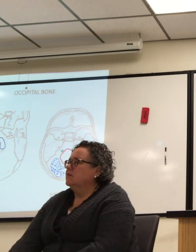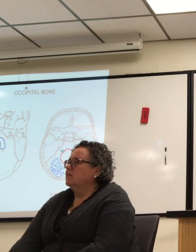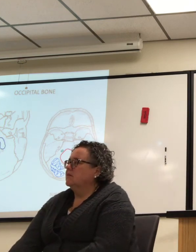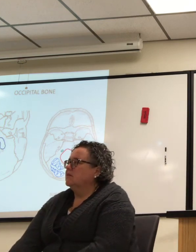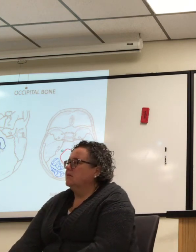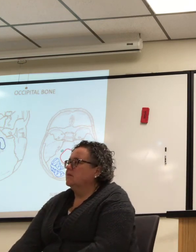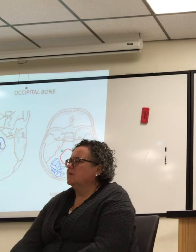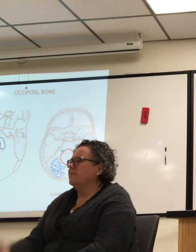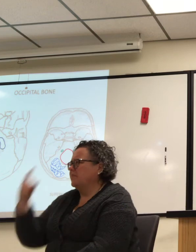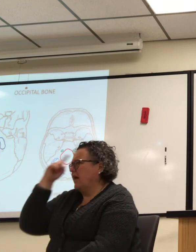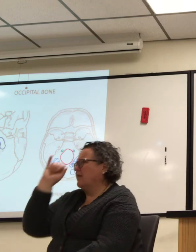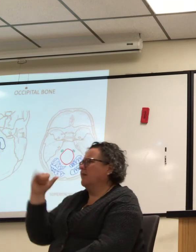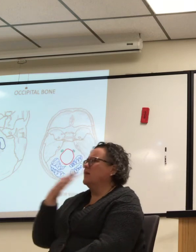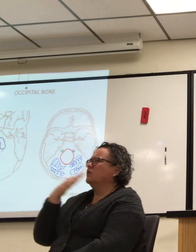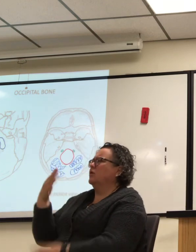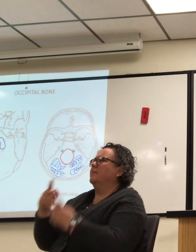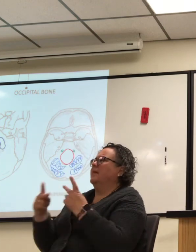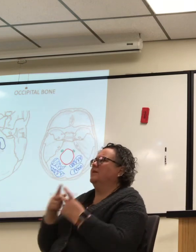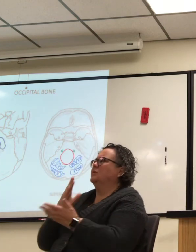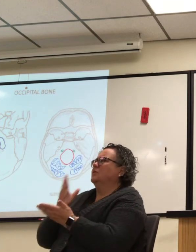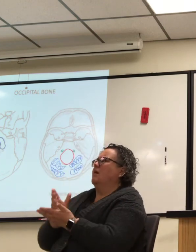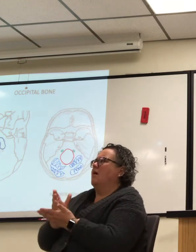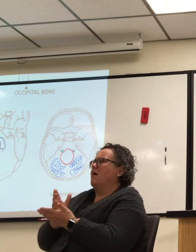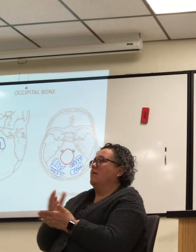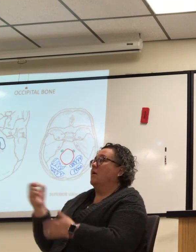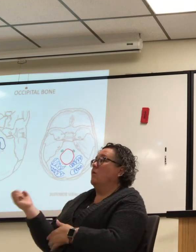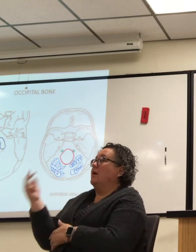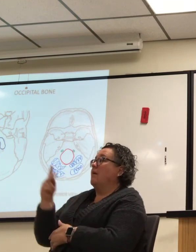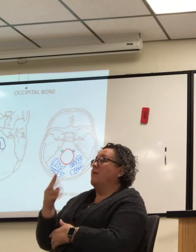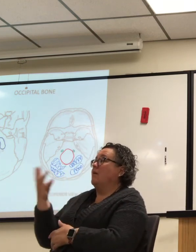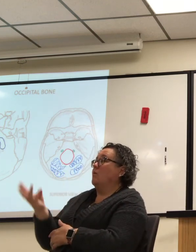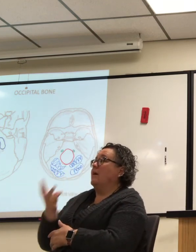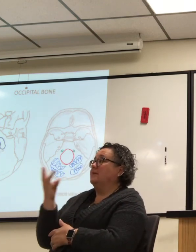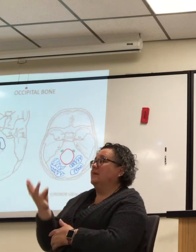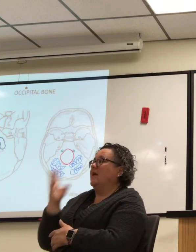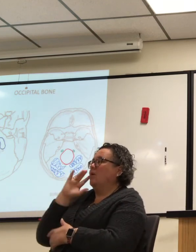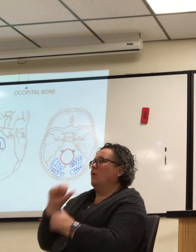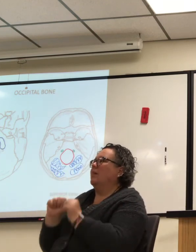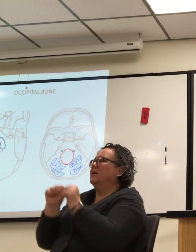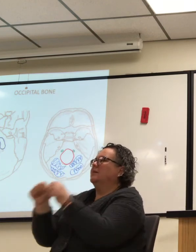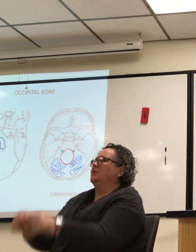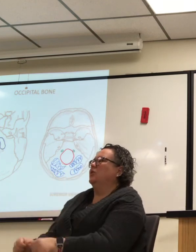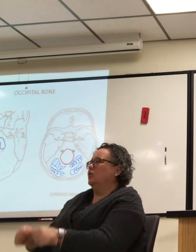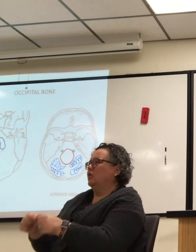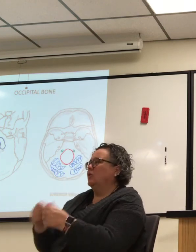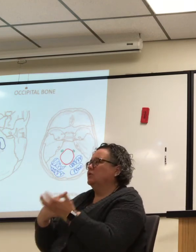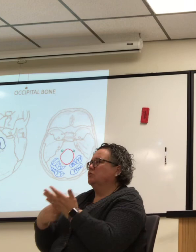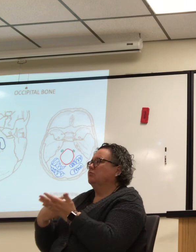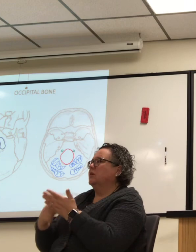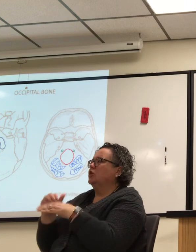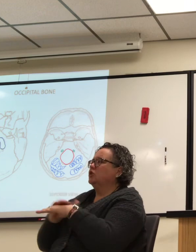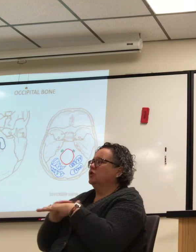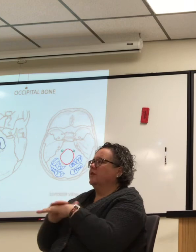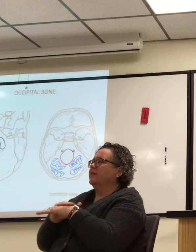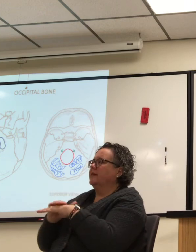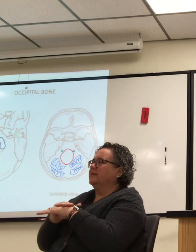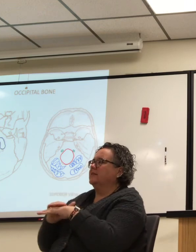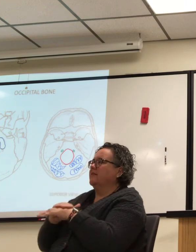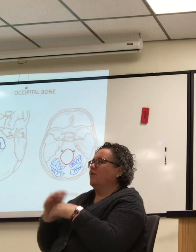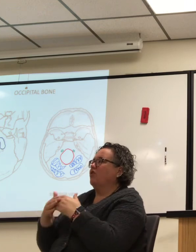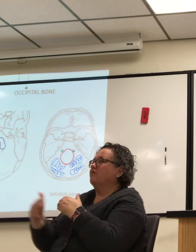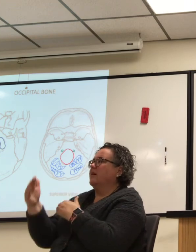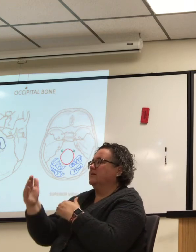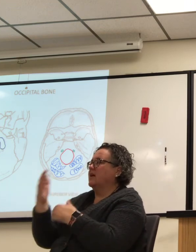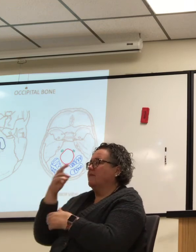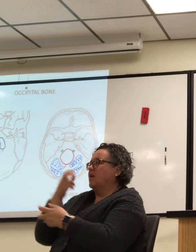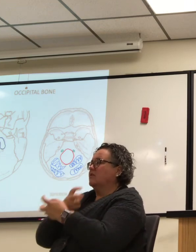Yeah, I think that's a good place to stop. When we come back on Wednesday, I'll continue to go through the surface features for the rest of the skull